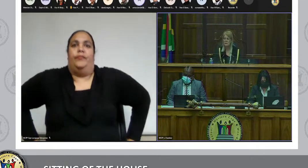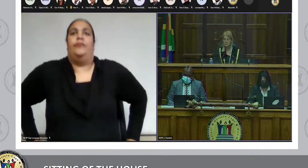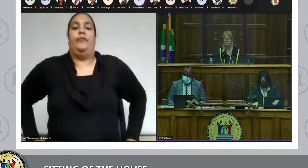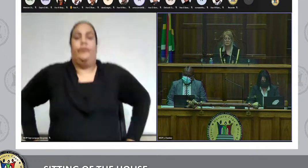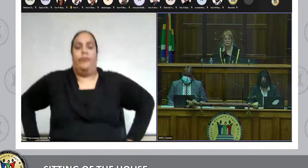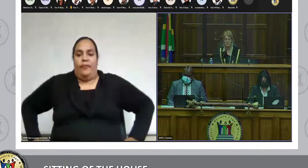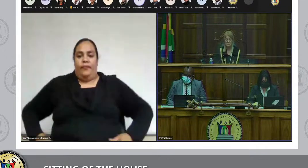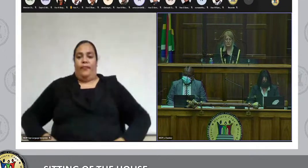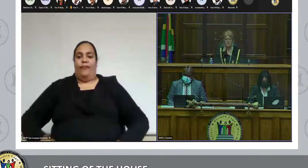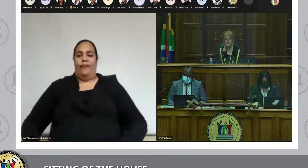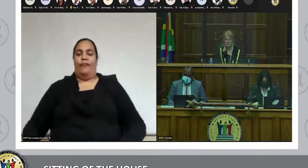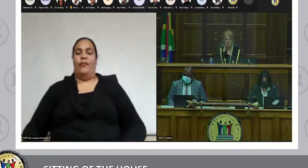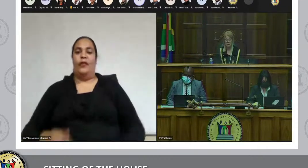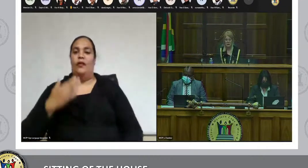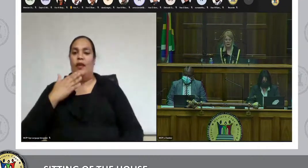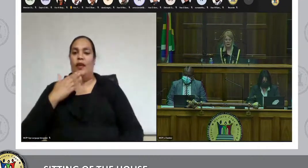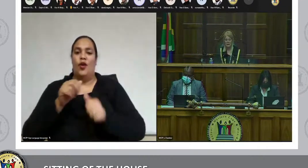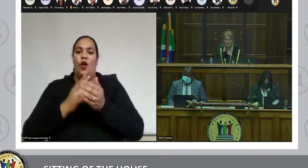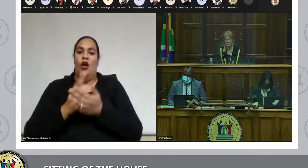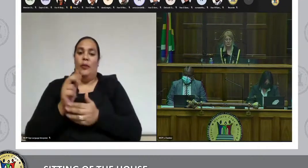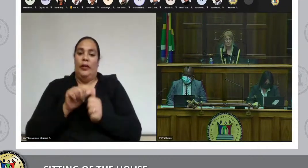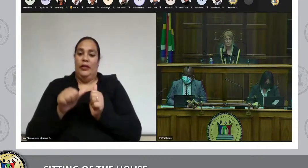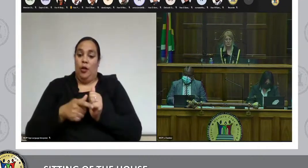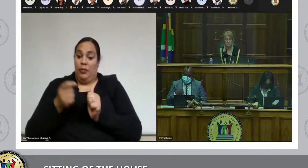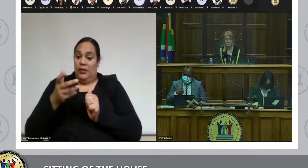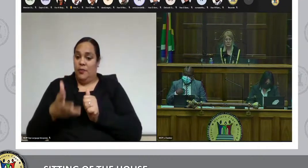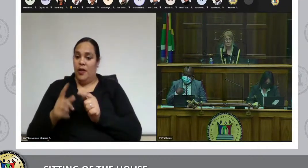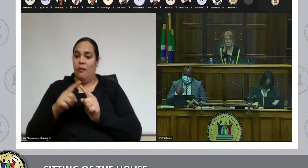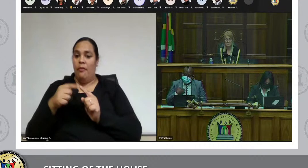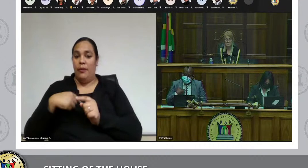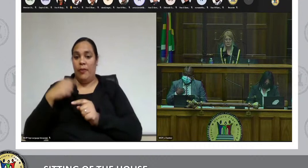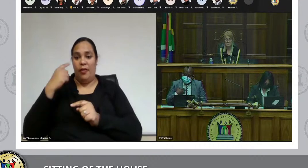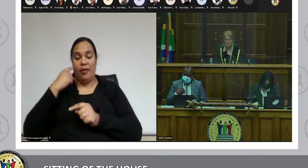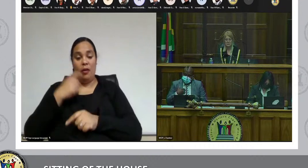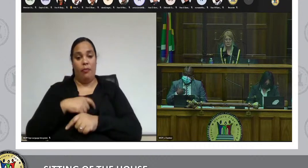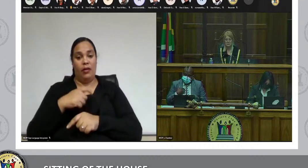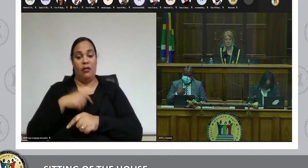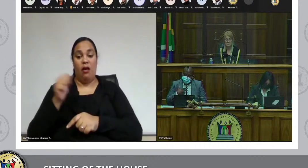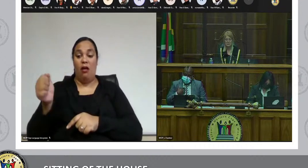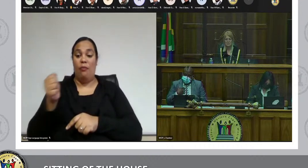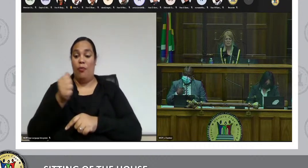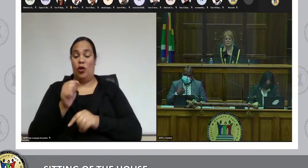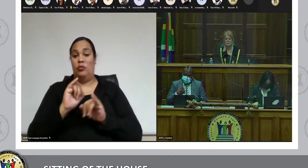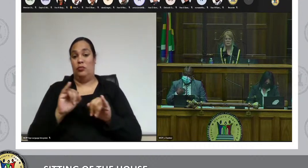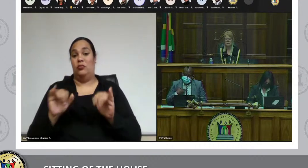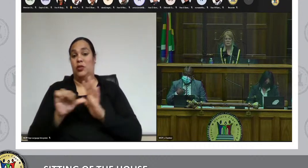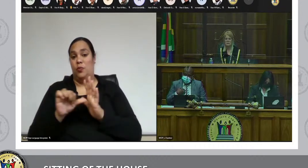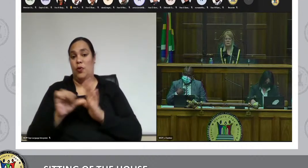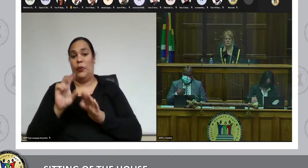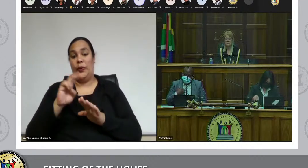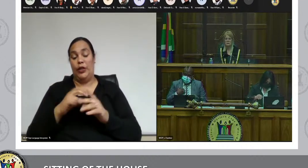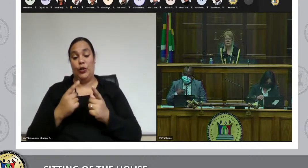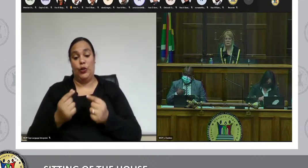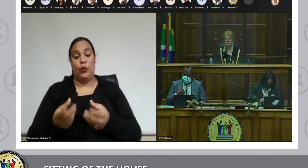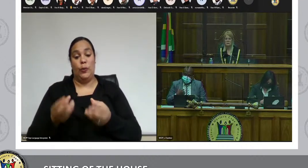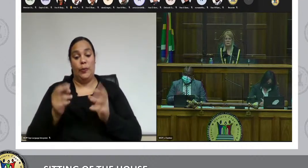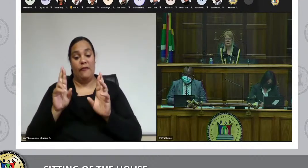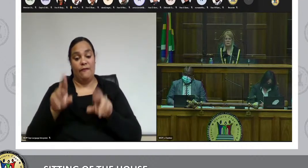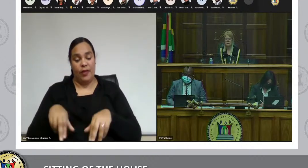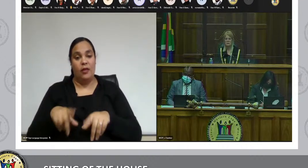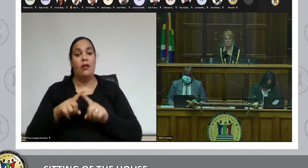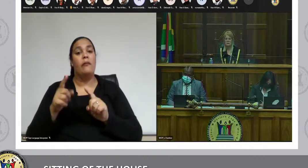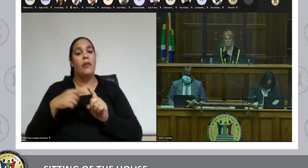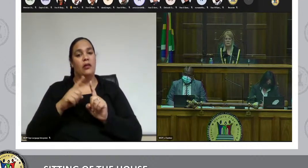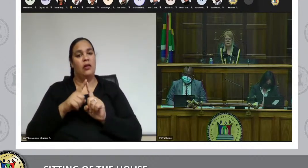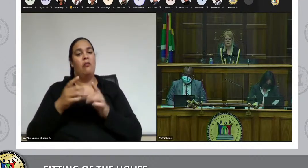Thank you, Honourable Deputy Speaker. Personally, I think that appointment is crucial and we need to get it right. I think it's